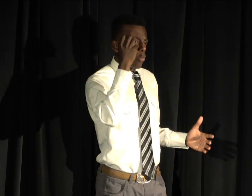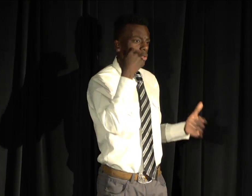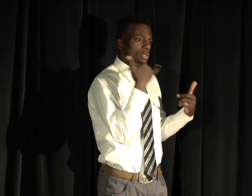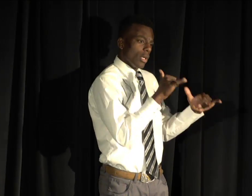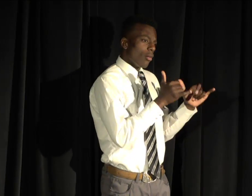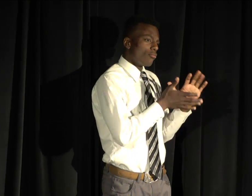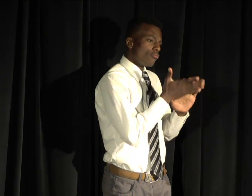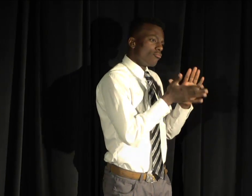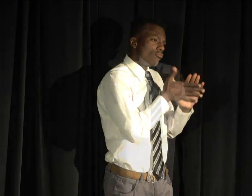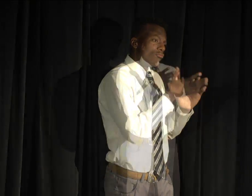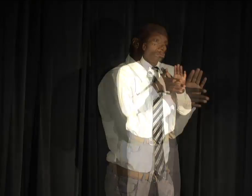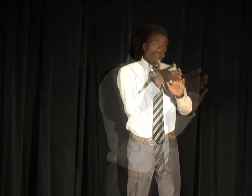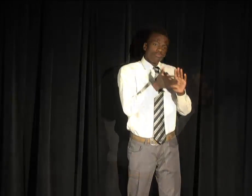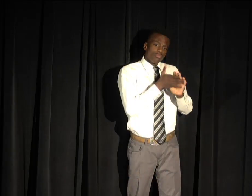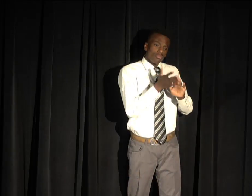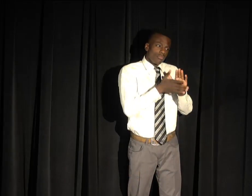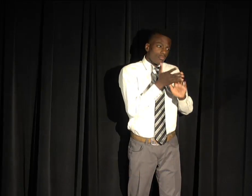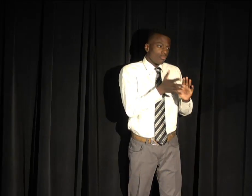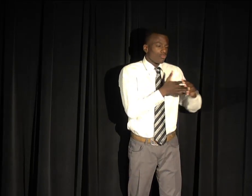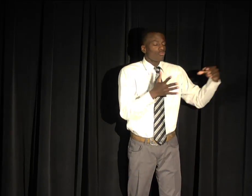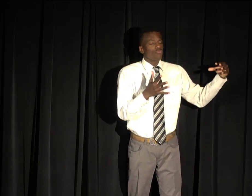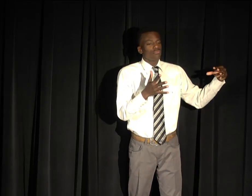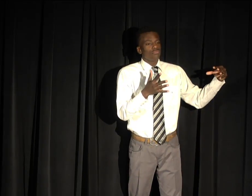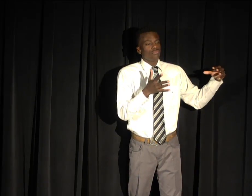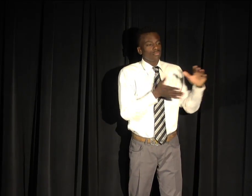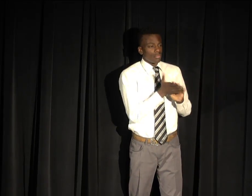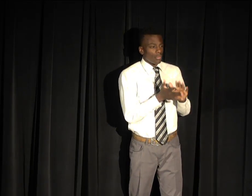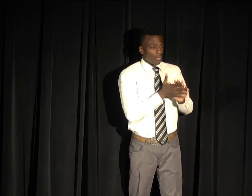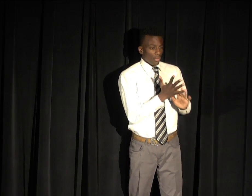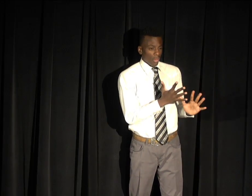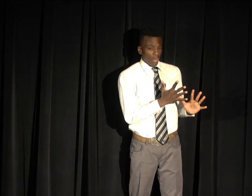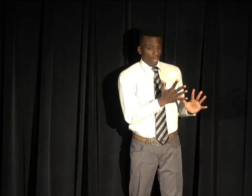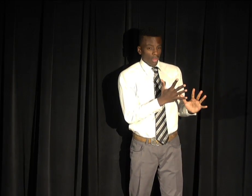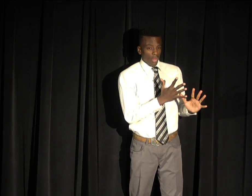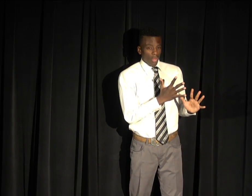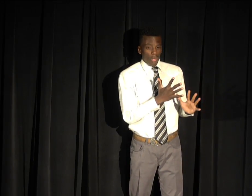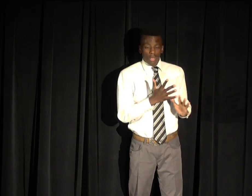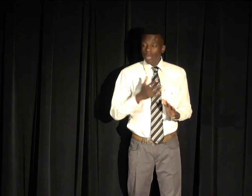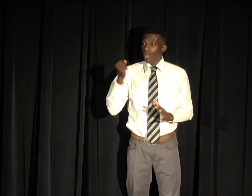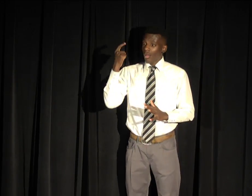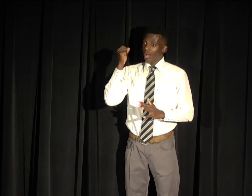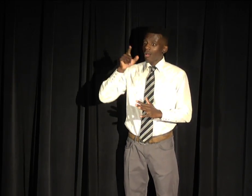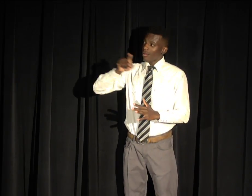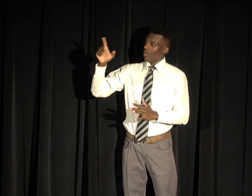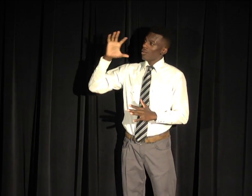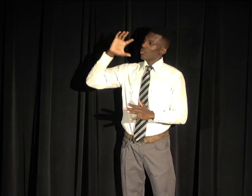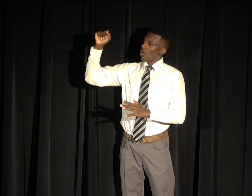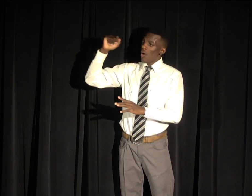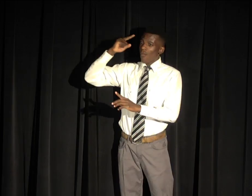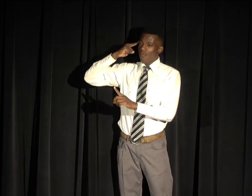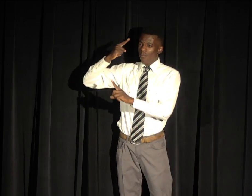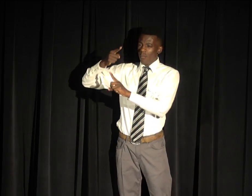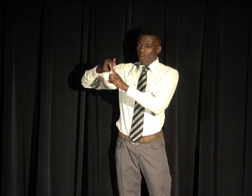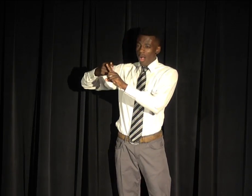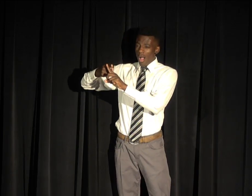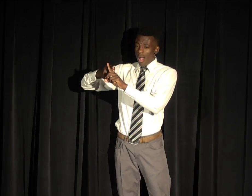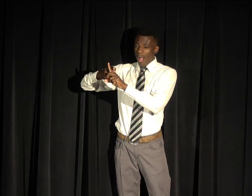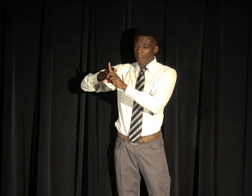But they forgot that the shower was still running. The water in the shower was still running. They had left it running. They were going to